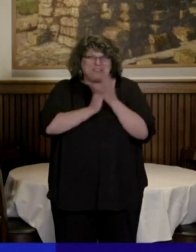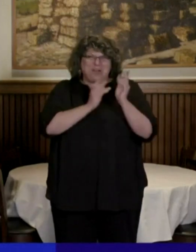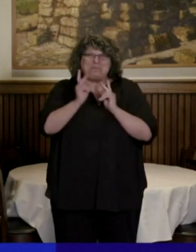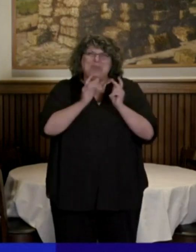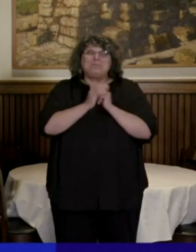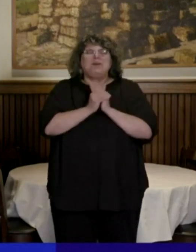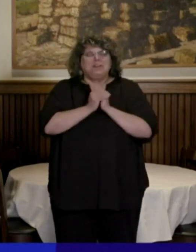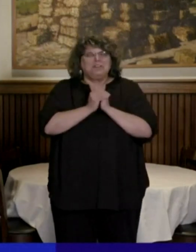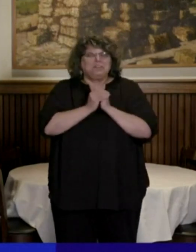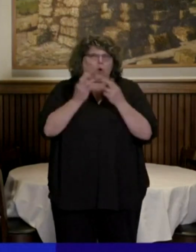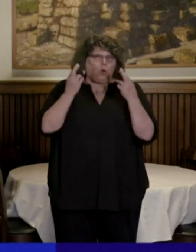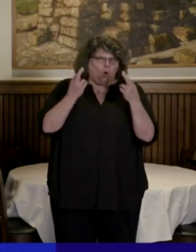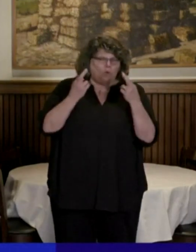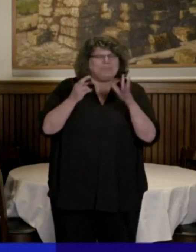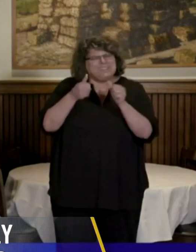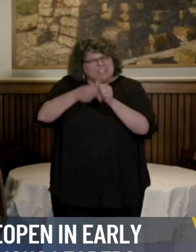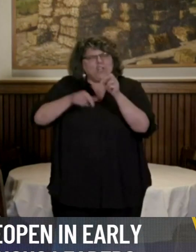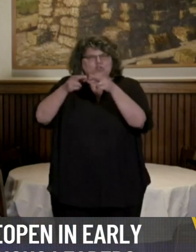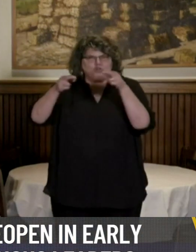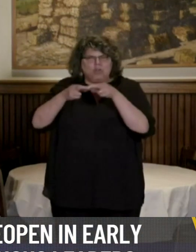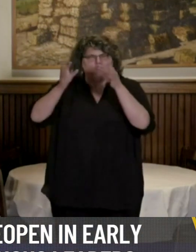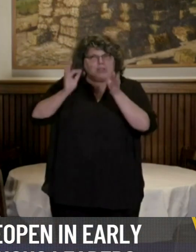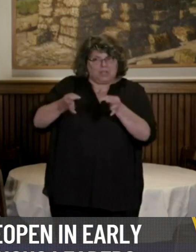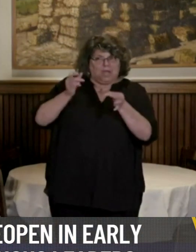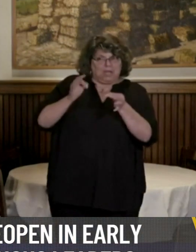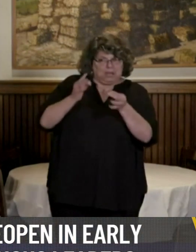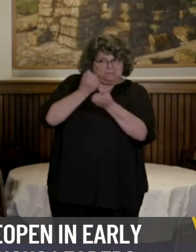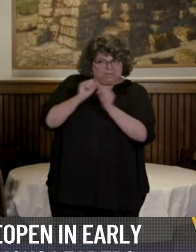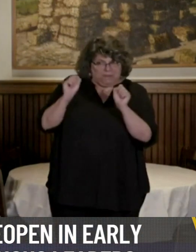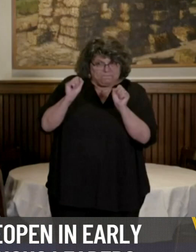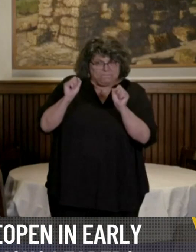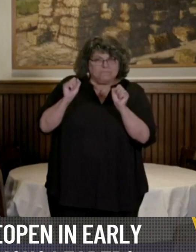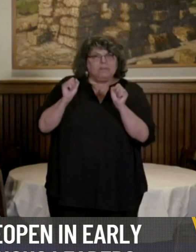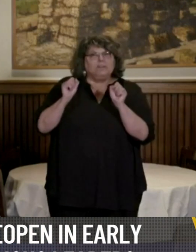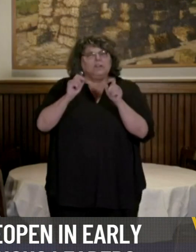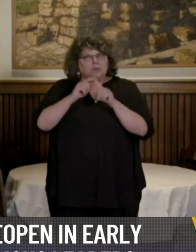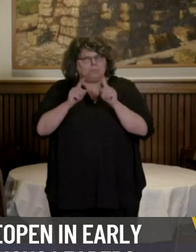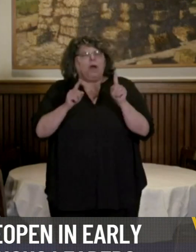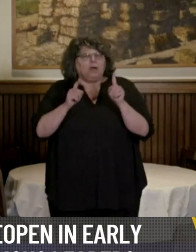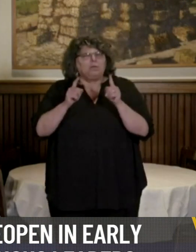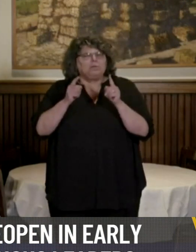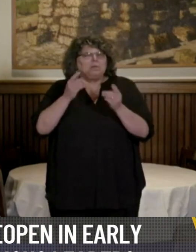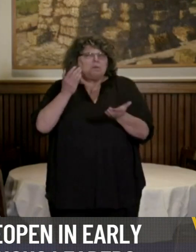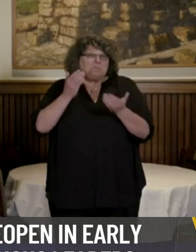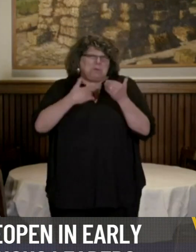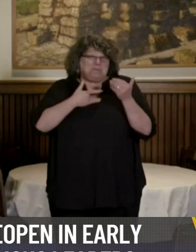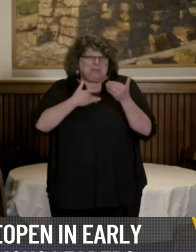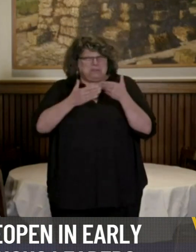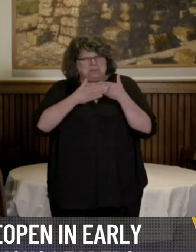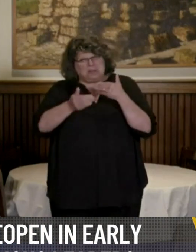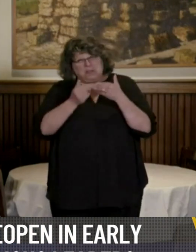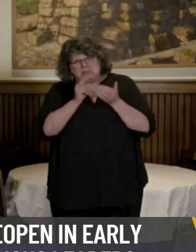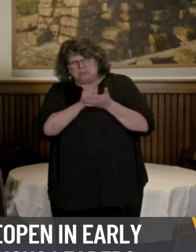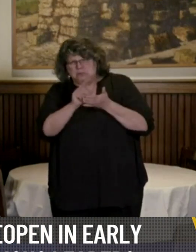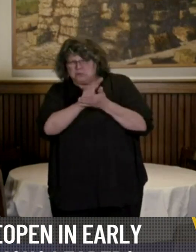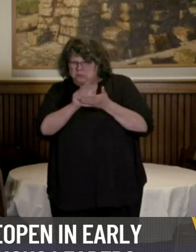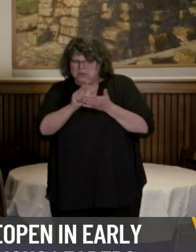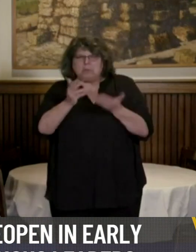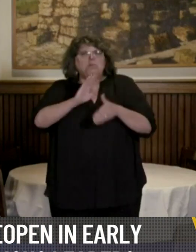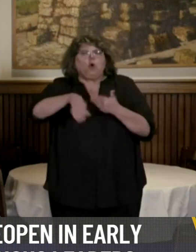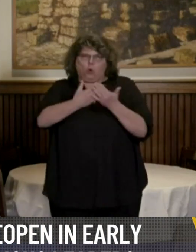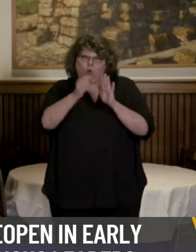can be done on a regional variance, but it will be able to be advanced, we believe, in the next few weeks, even